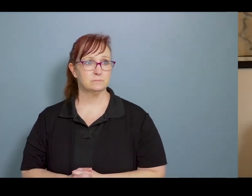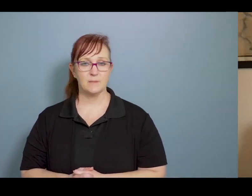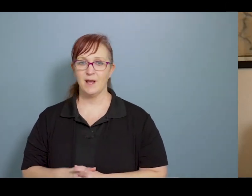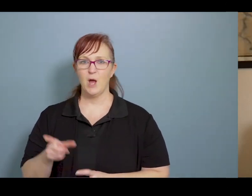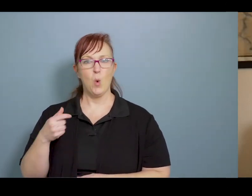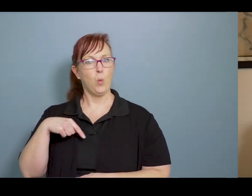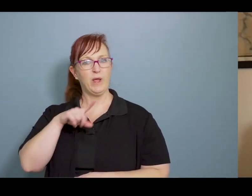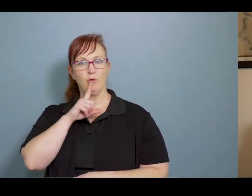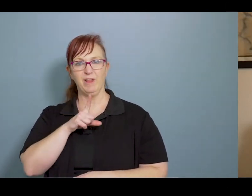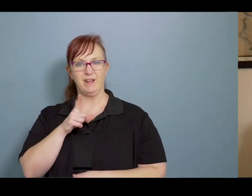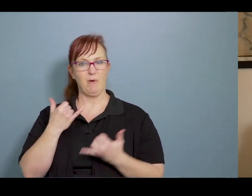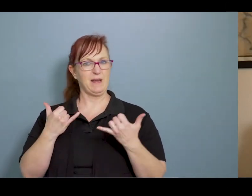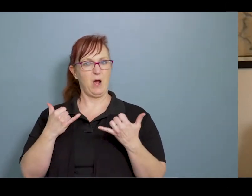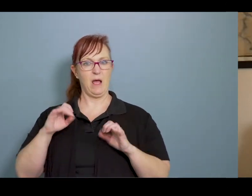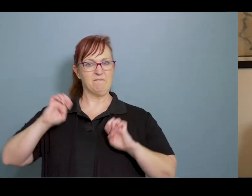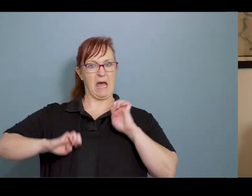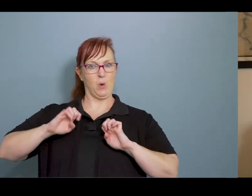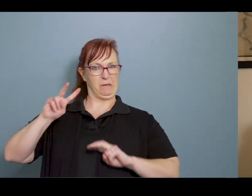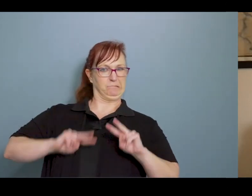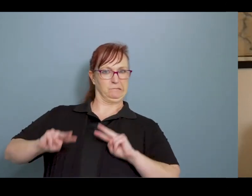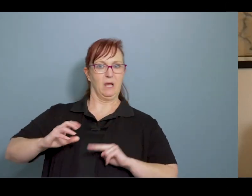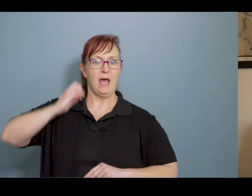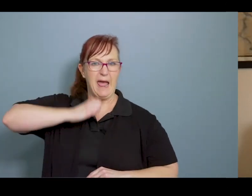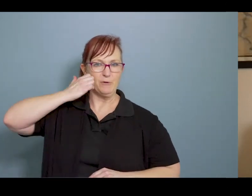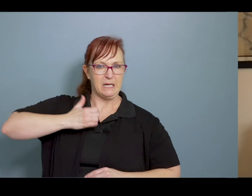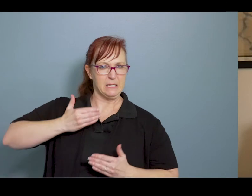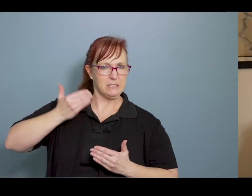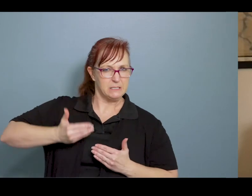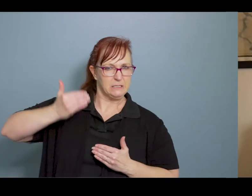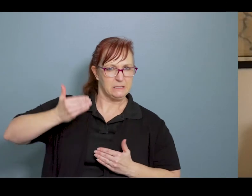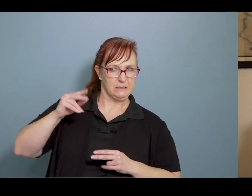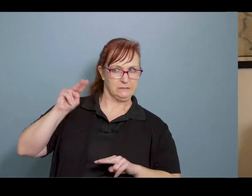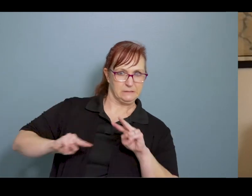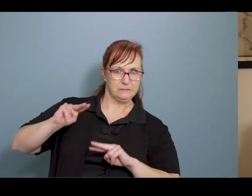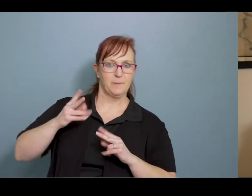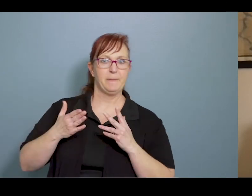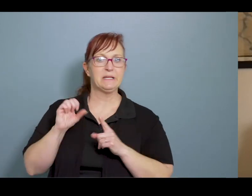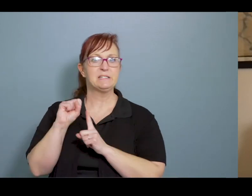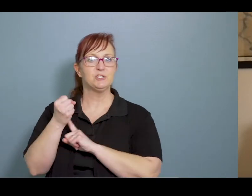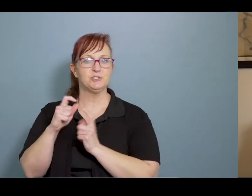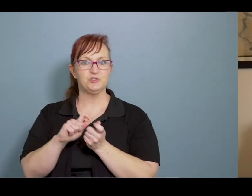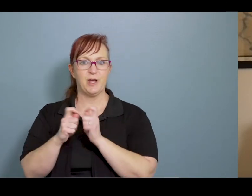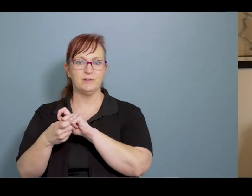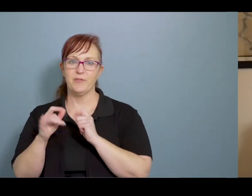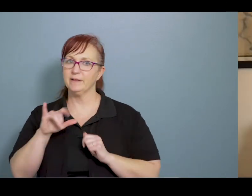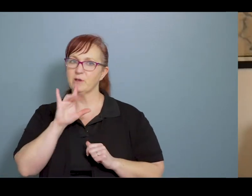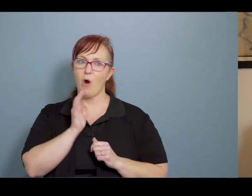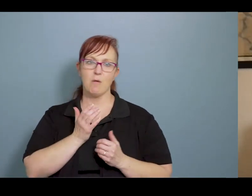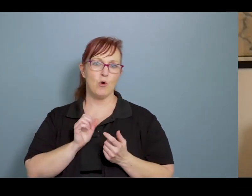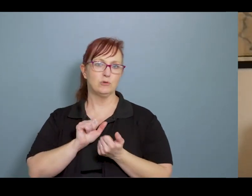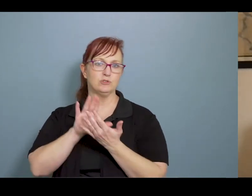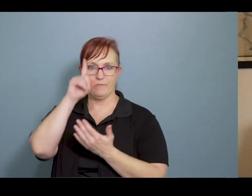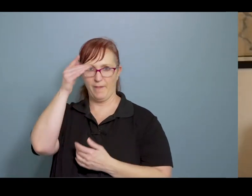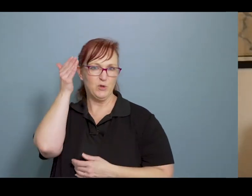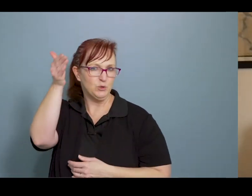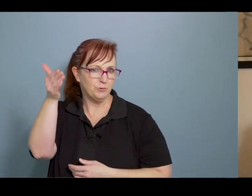evaluating every day as the conditions change. And I would see that is probably the approach for the foreseeable